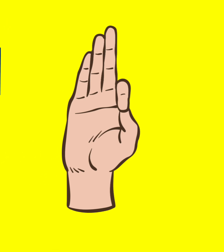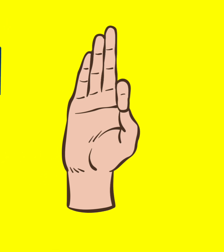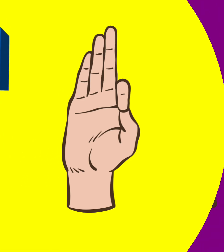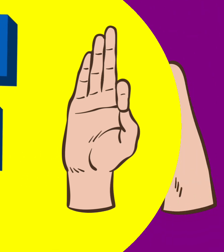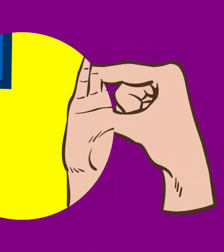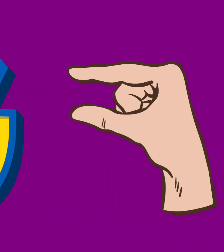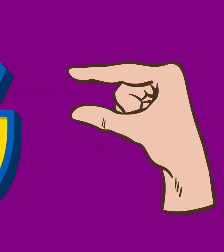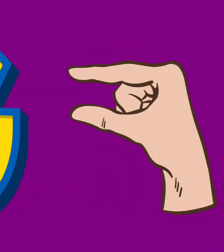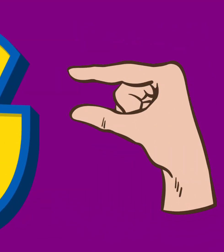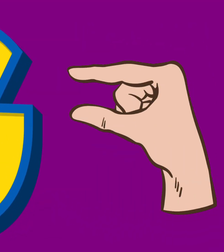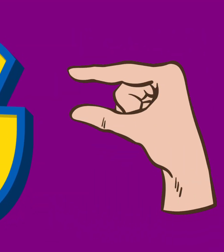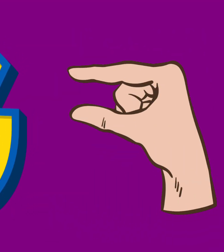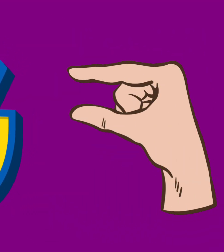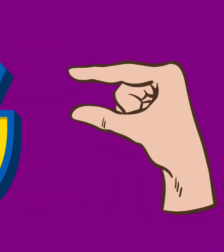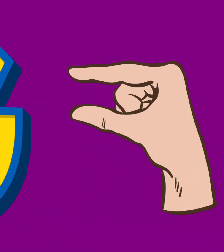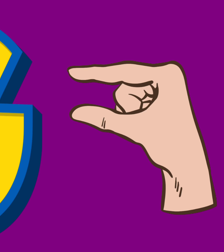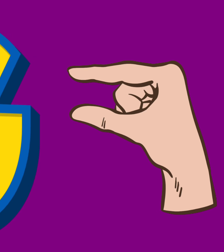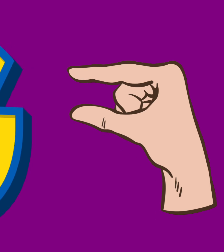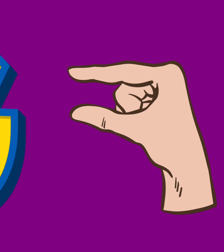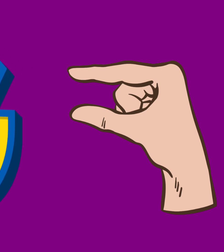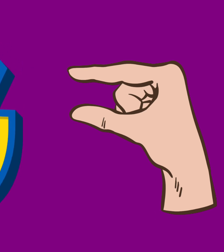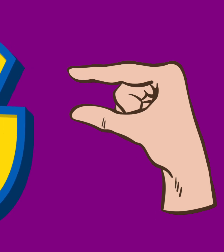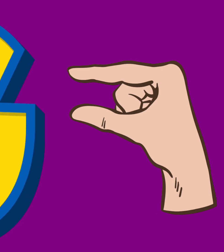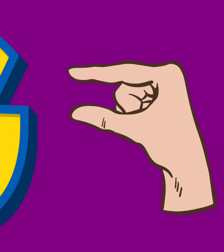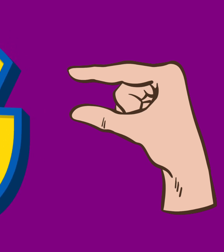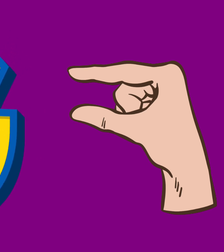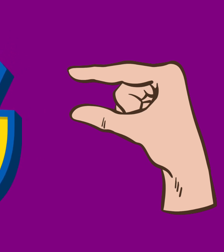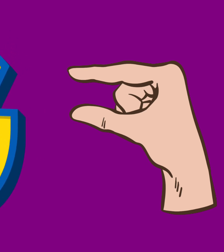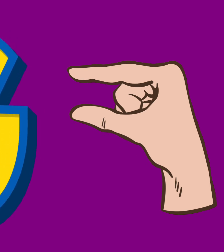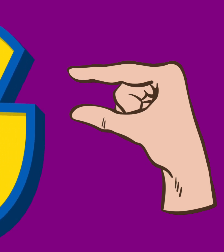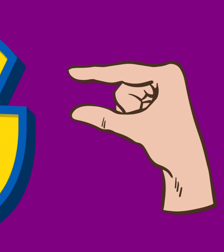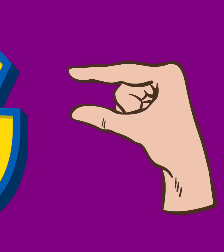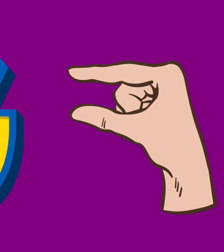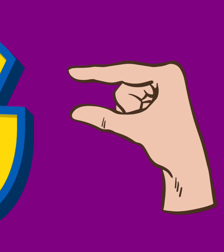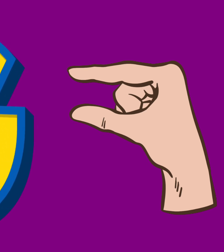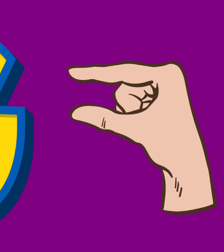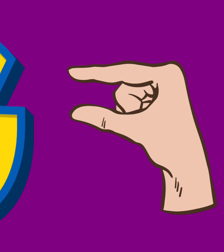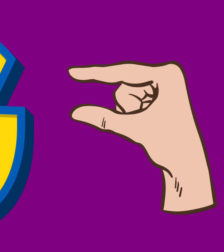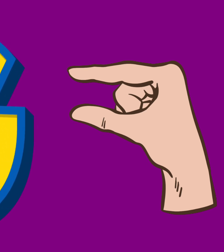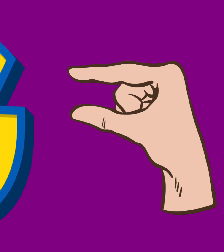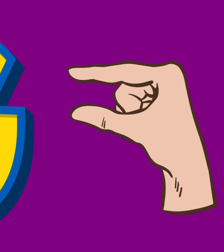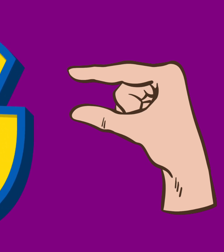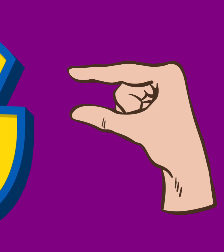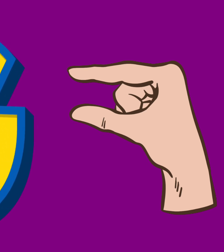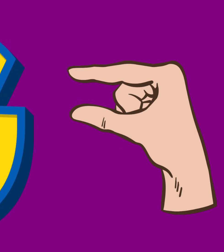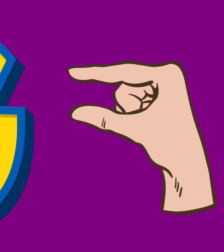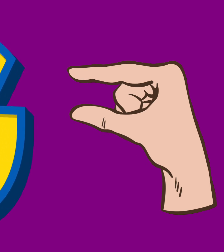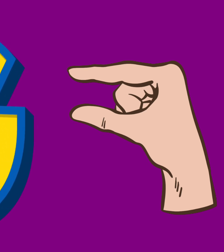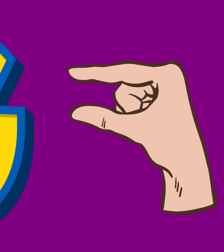sign G. Hold your pointer finger and thumb sideways, like you're holding something small. G.